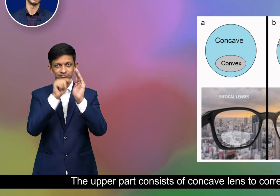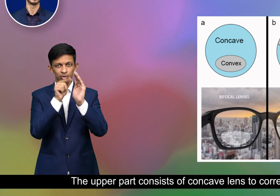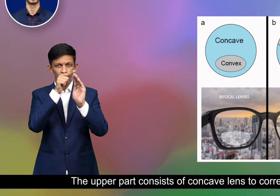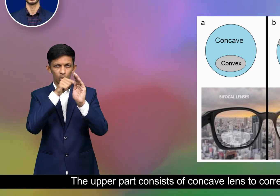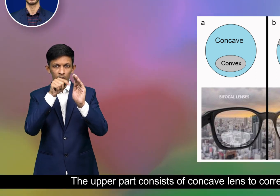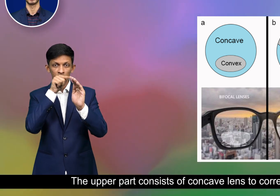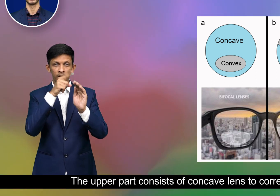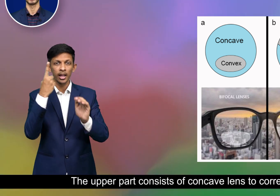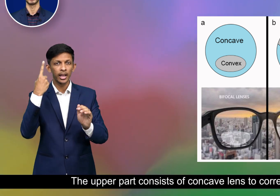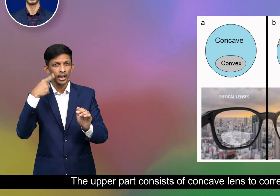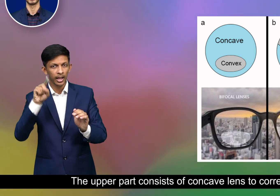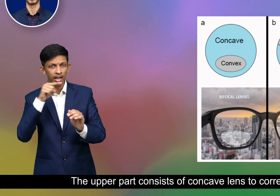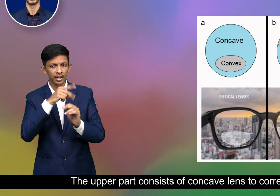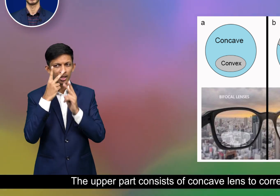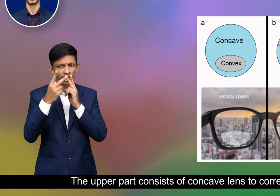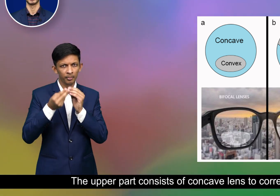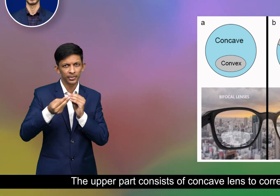myopia,